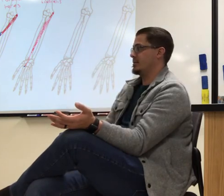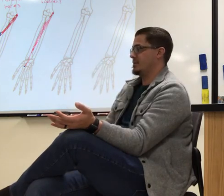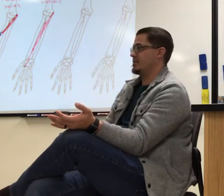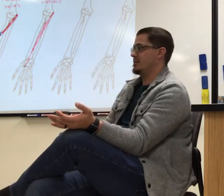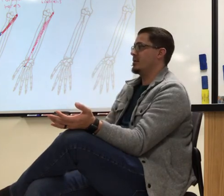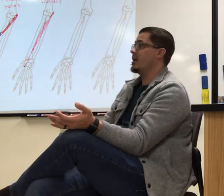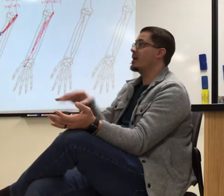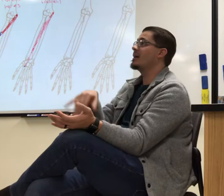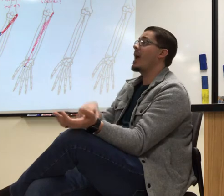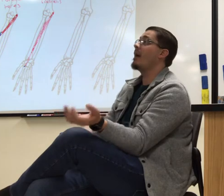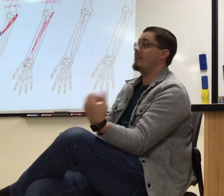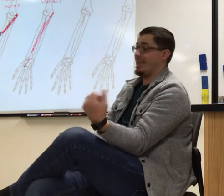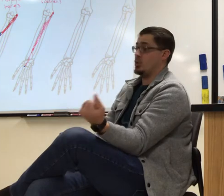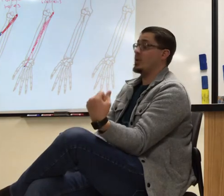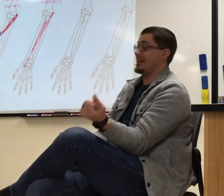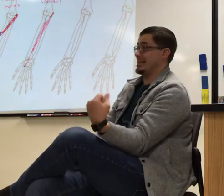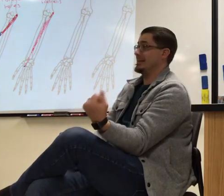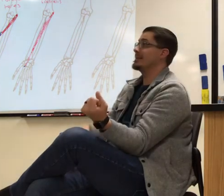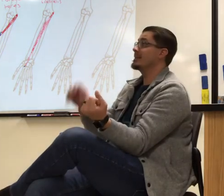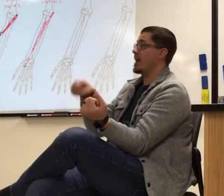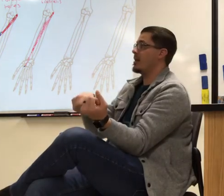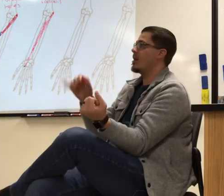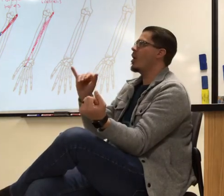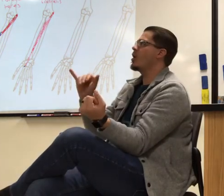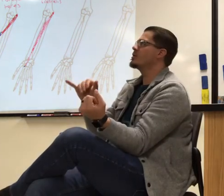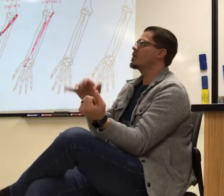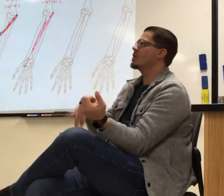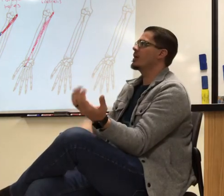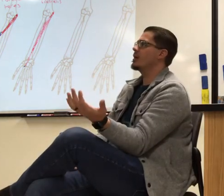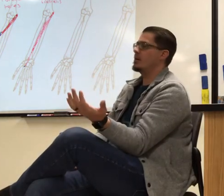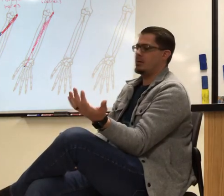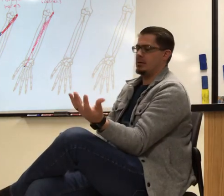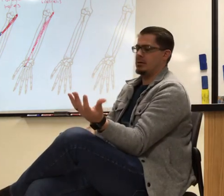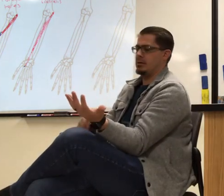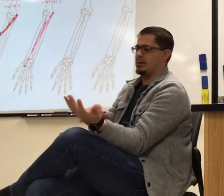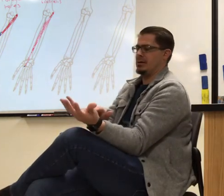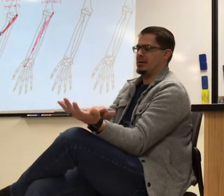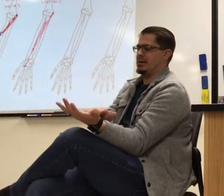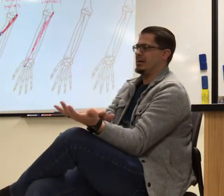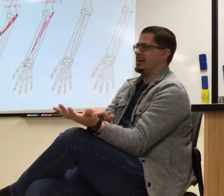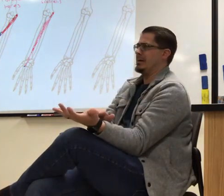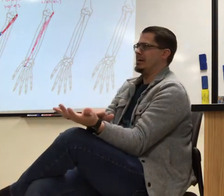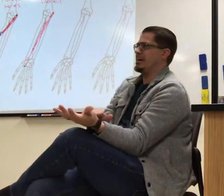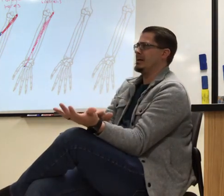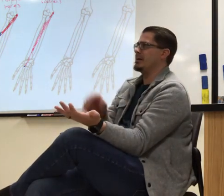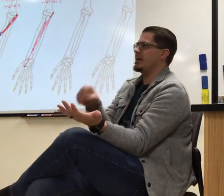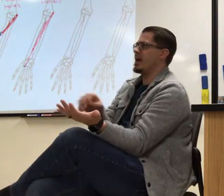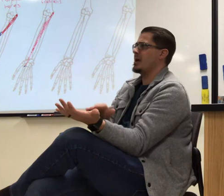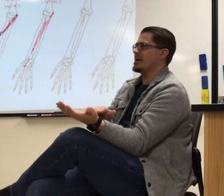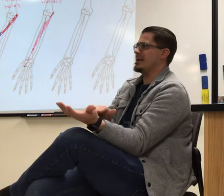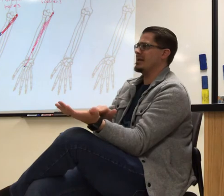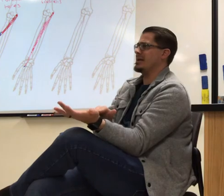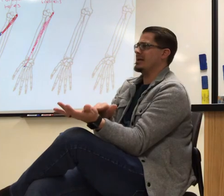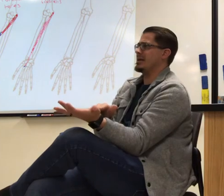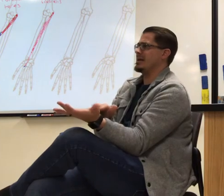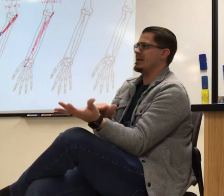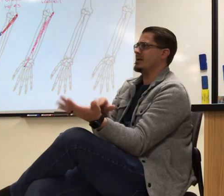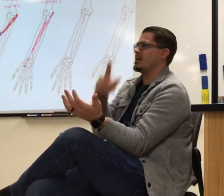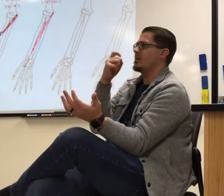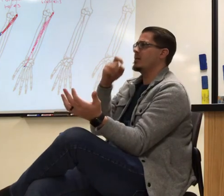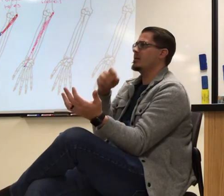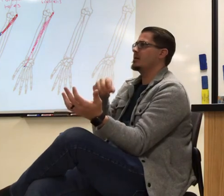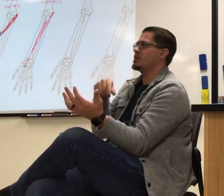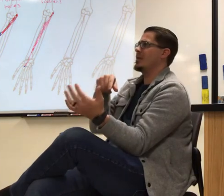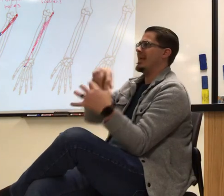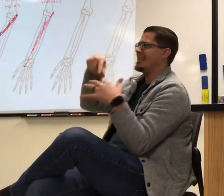This can flex the wrist. It can also tense the palm of skin. Is inserting on this connective tissue